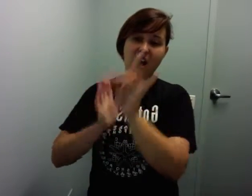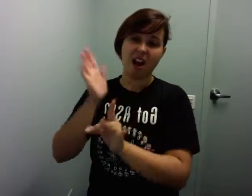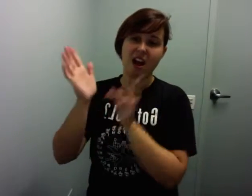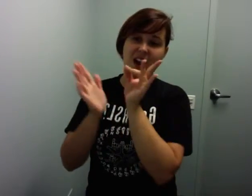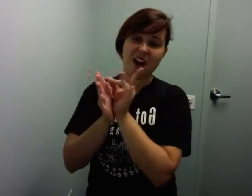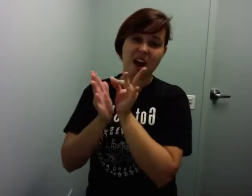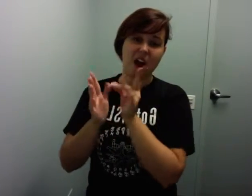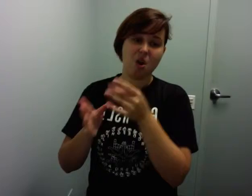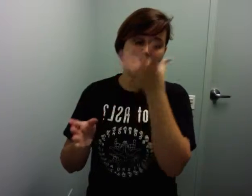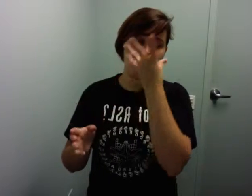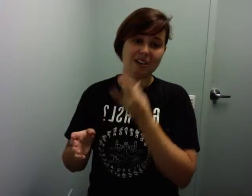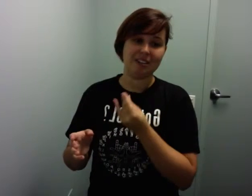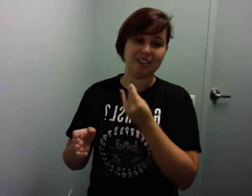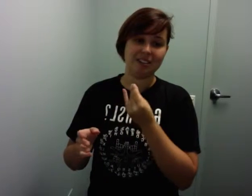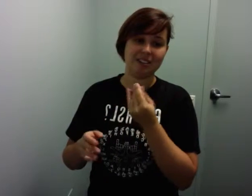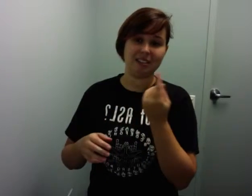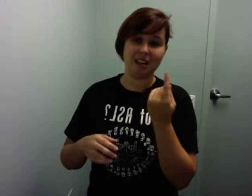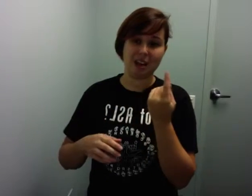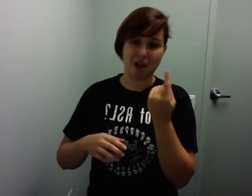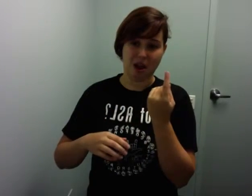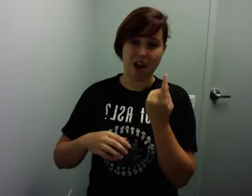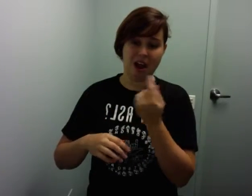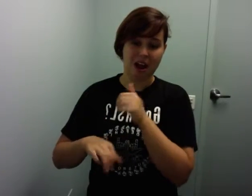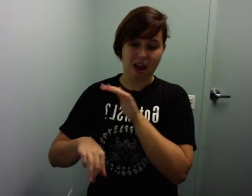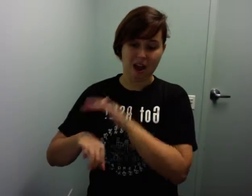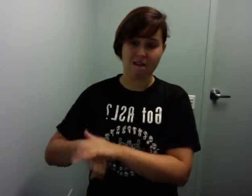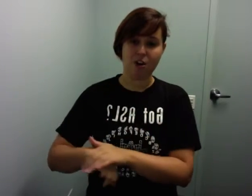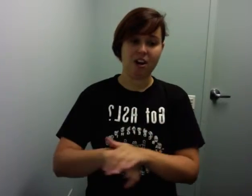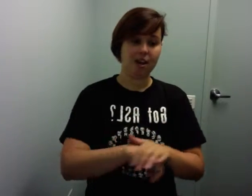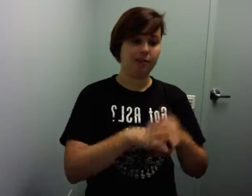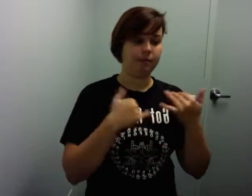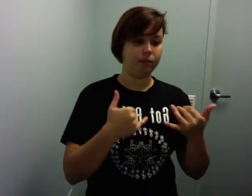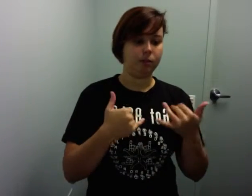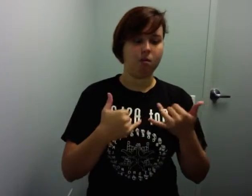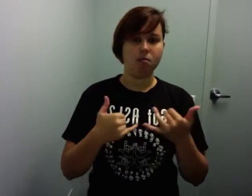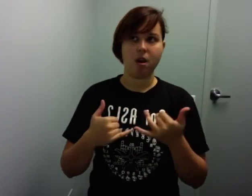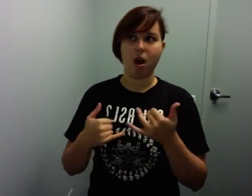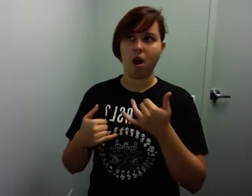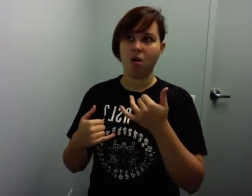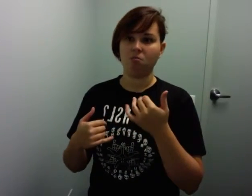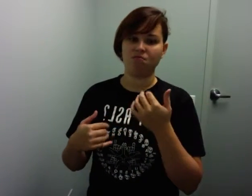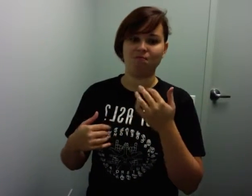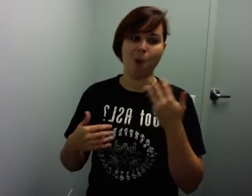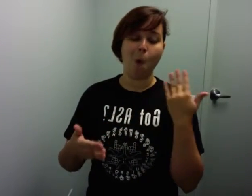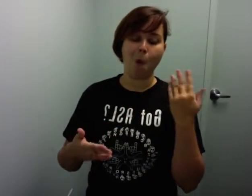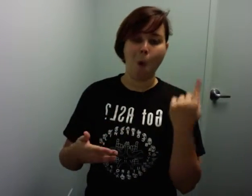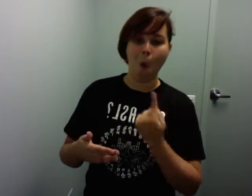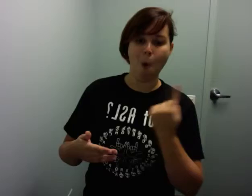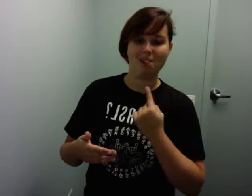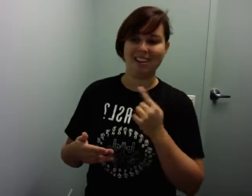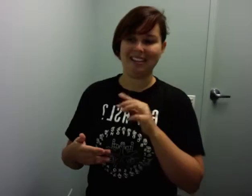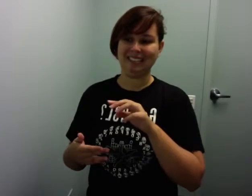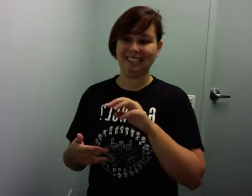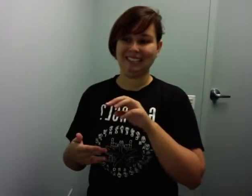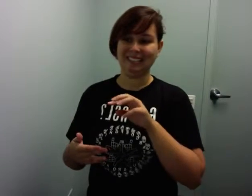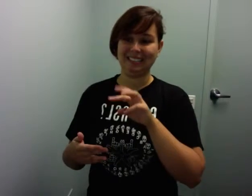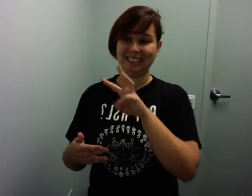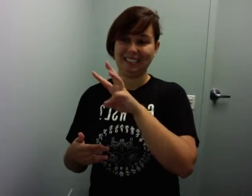1.5 to 2 hours less every night. So we're in the sort of 6.5 hours every night league. For teenagers,